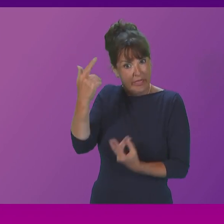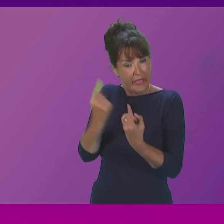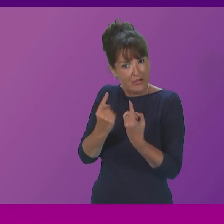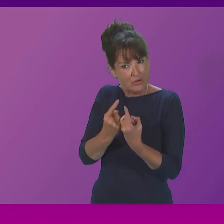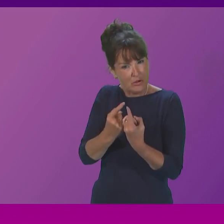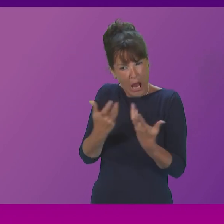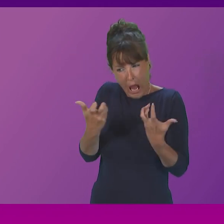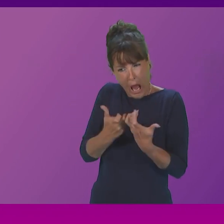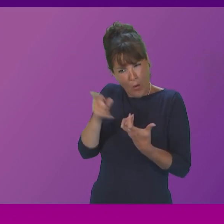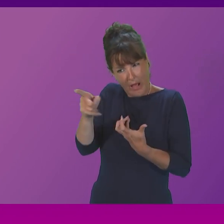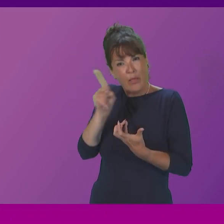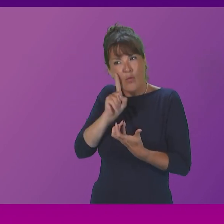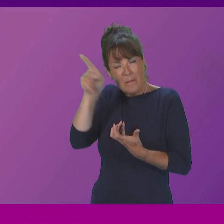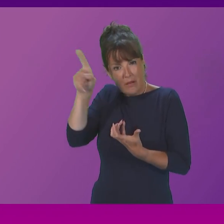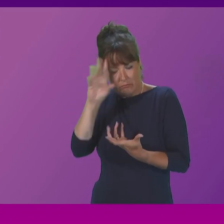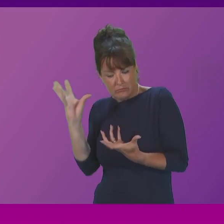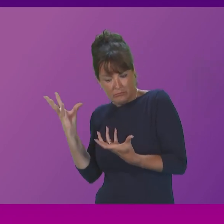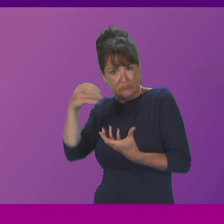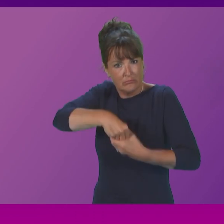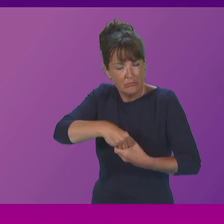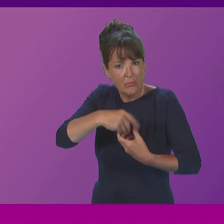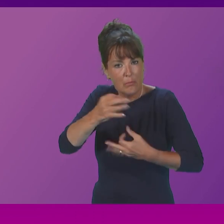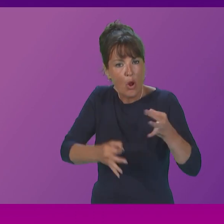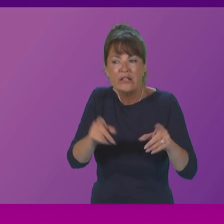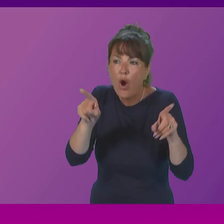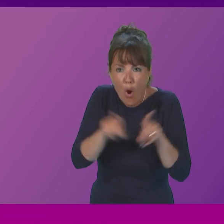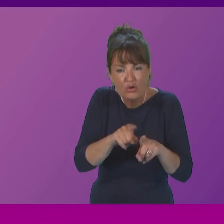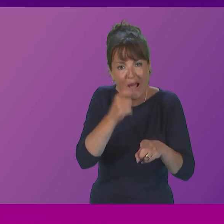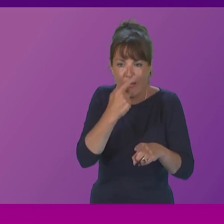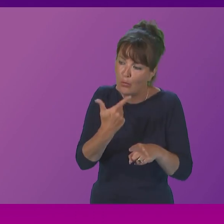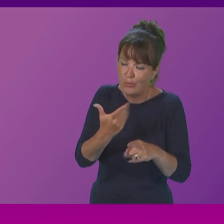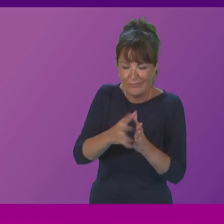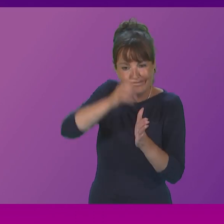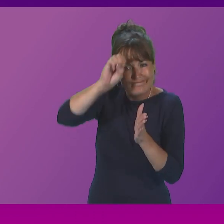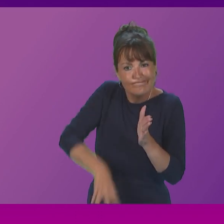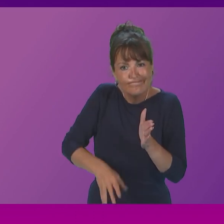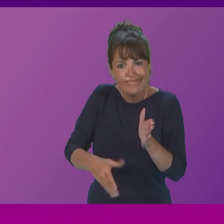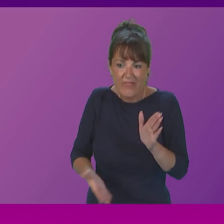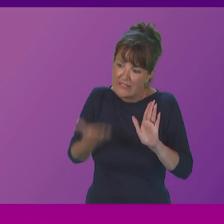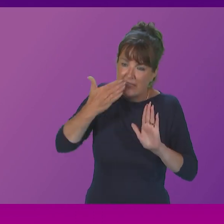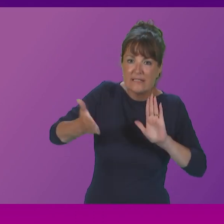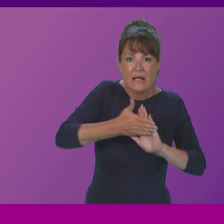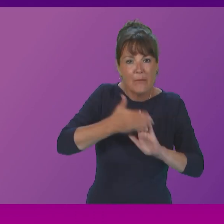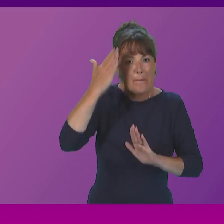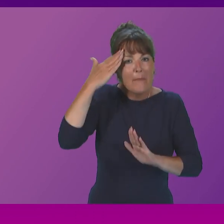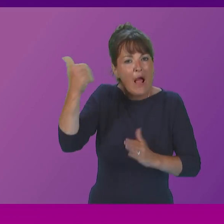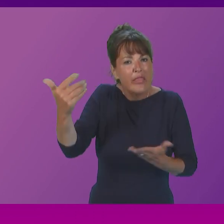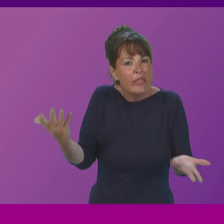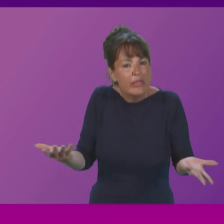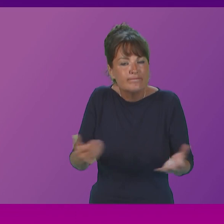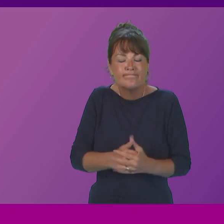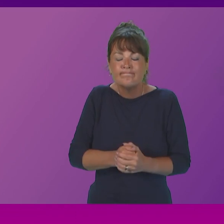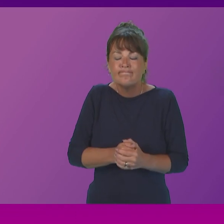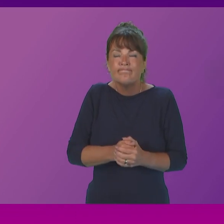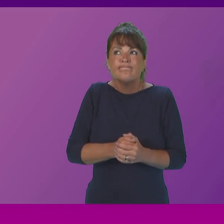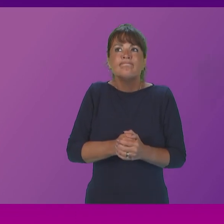politics? And how can we impact the stigma around mental health? That's a really good question. There